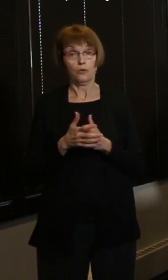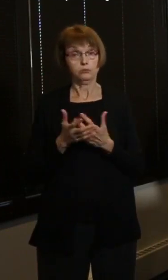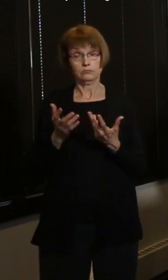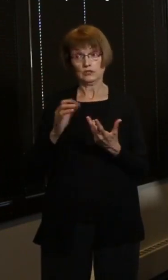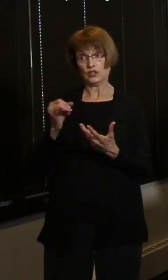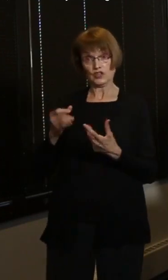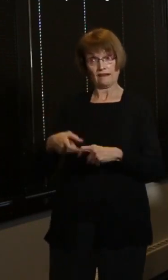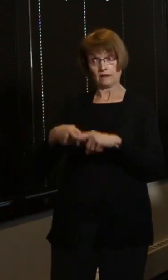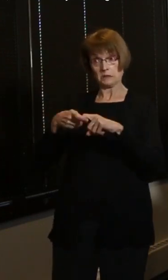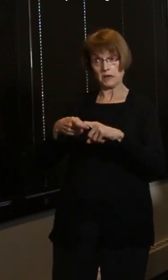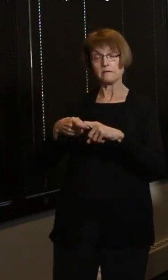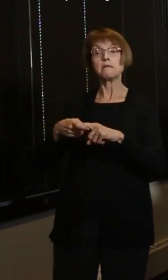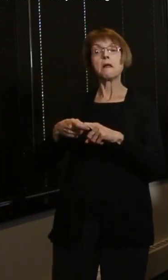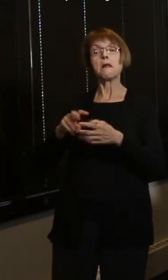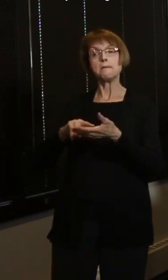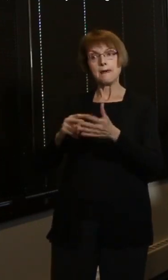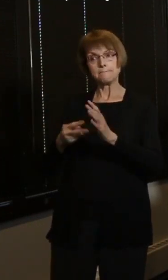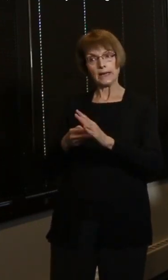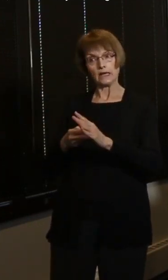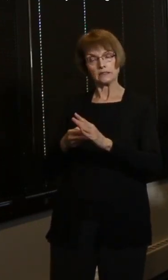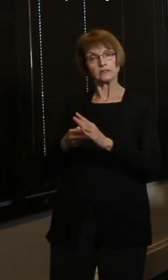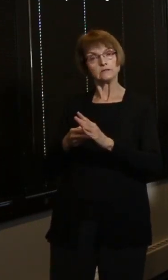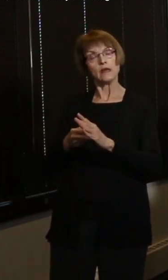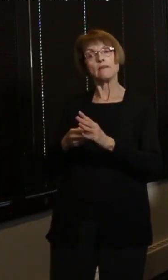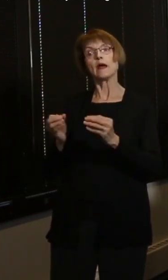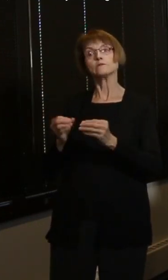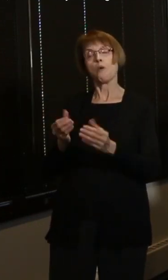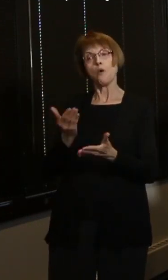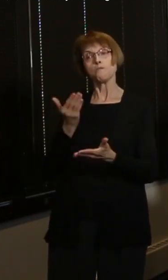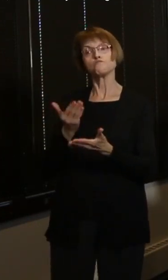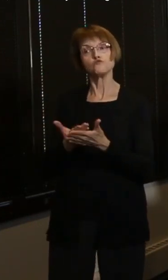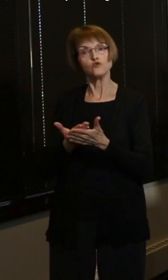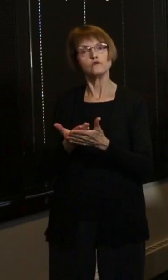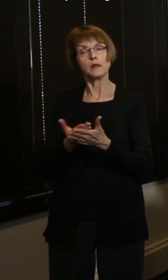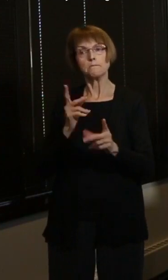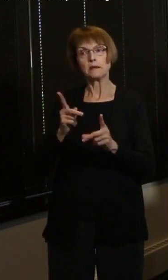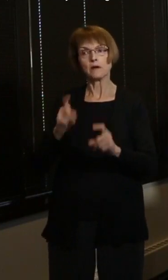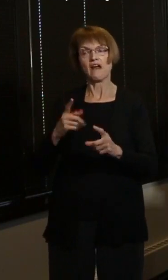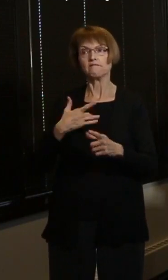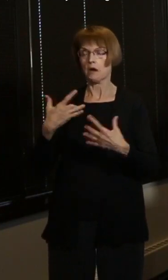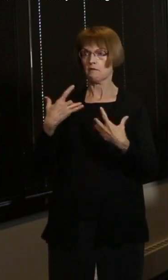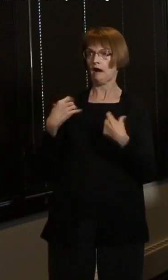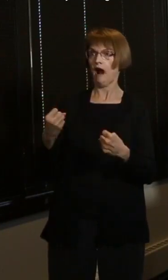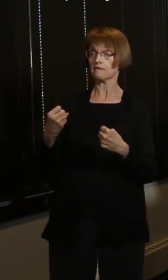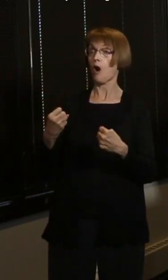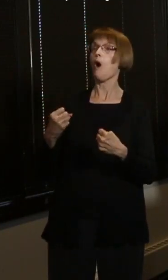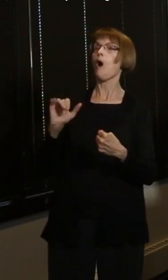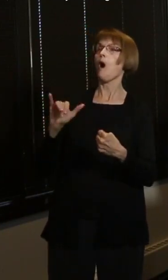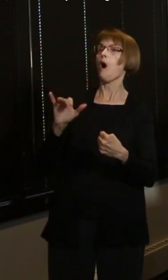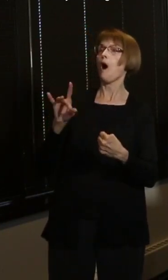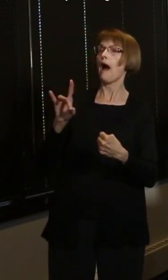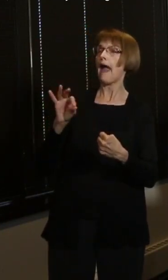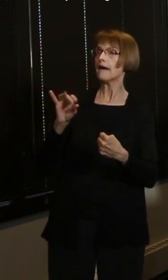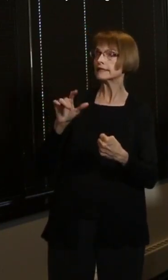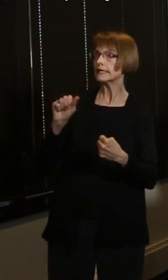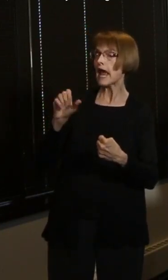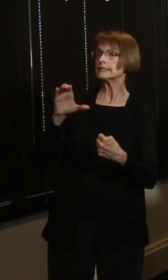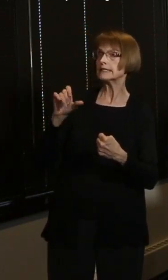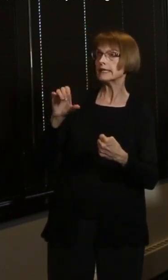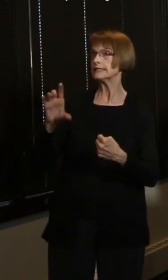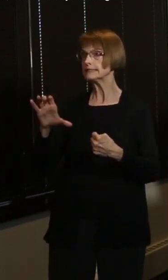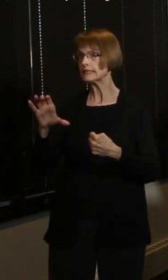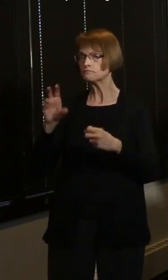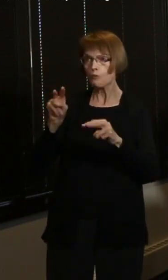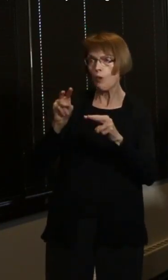says is it should reinforce confidence in the system that does the evaluations for a